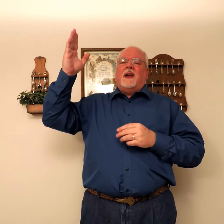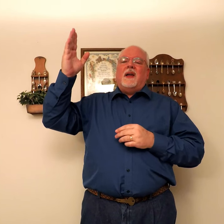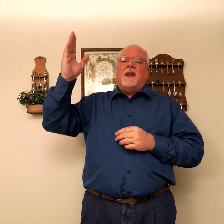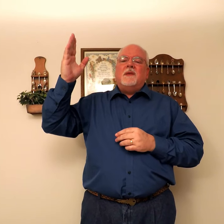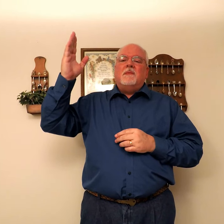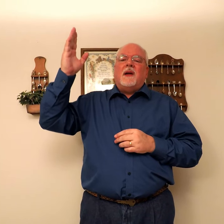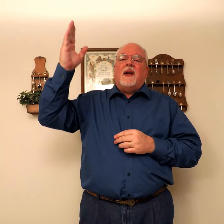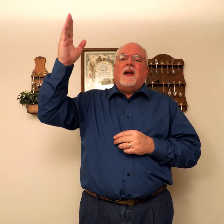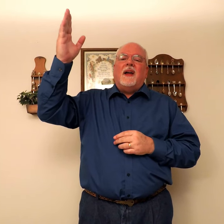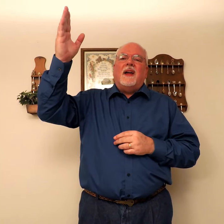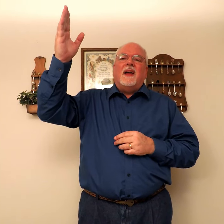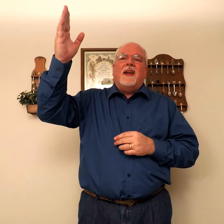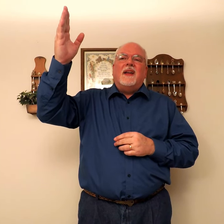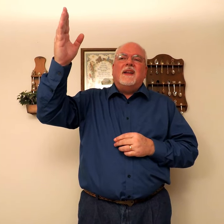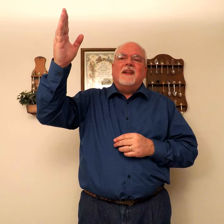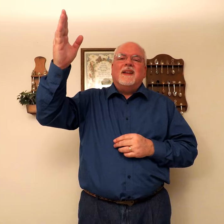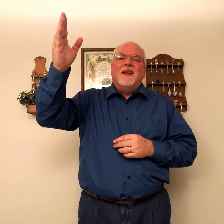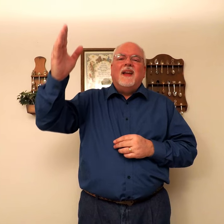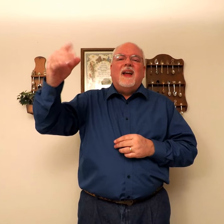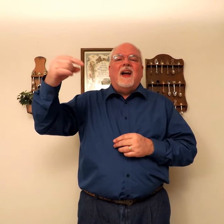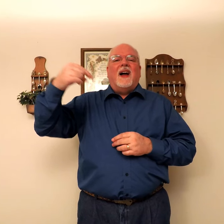by and by,